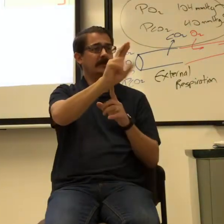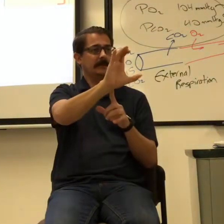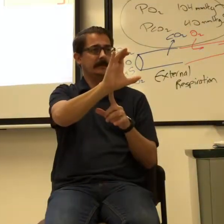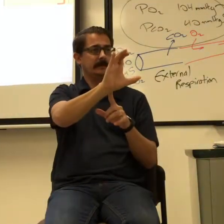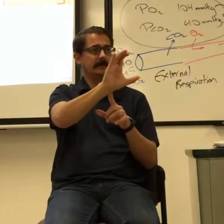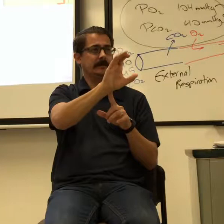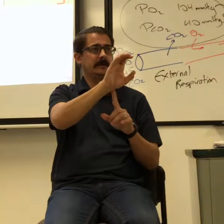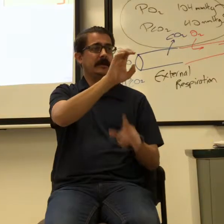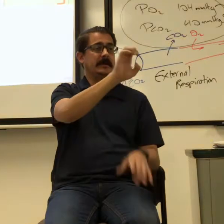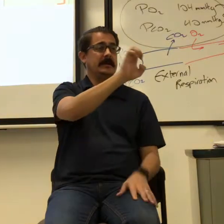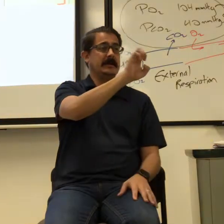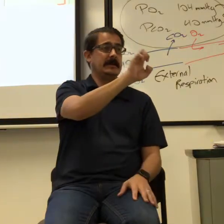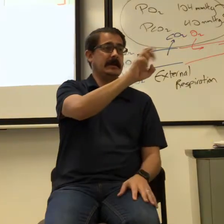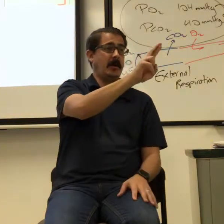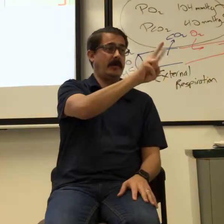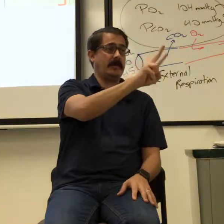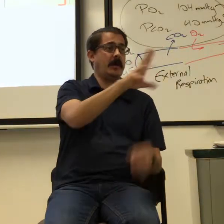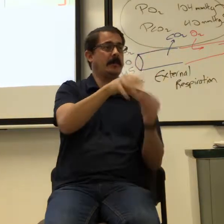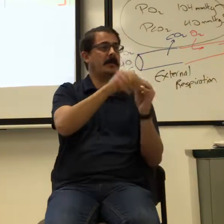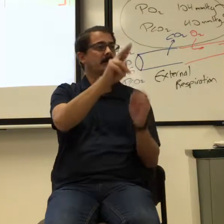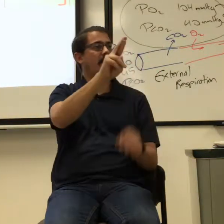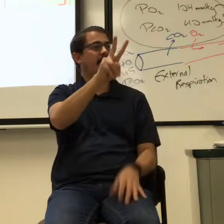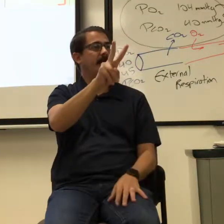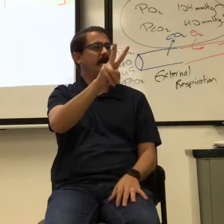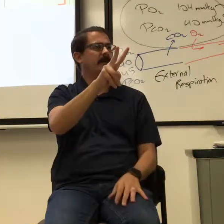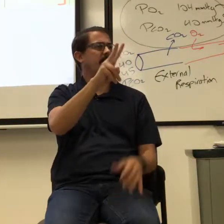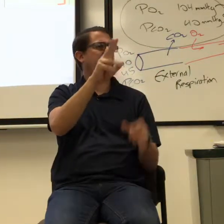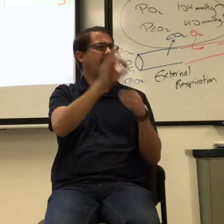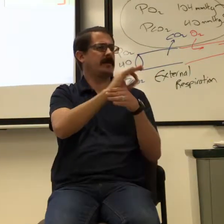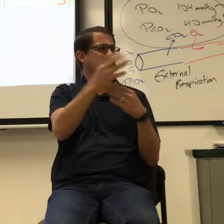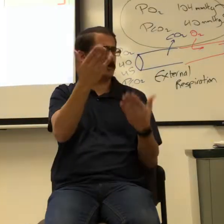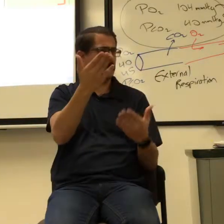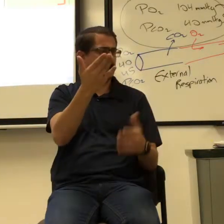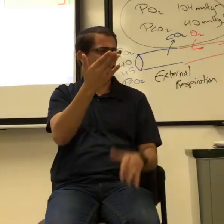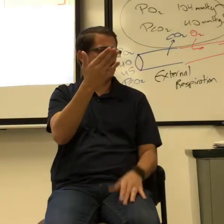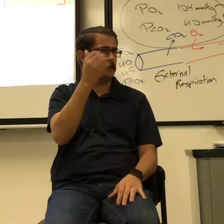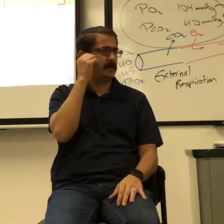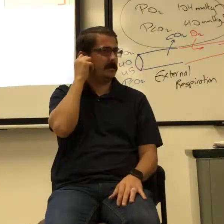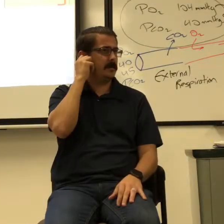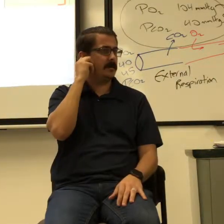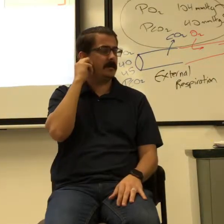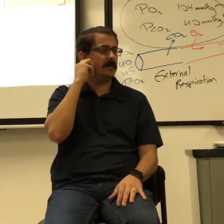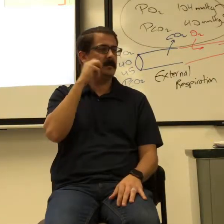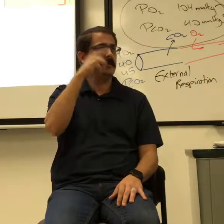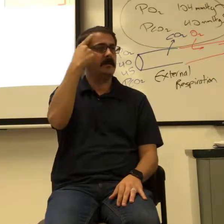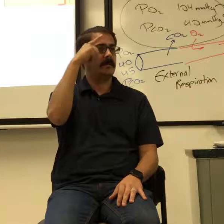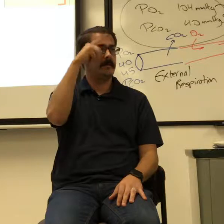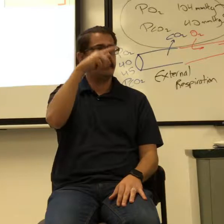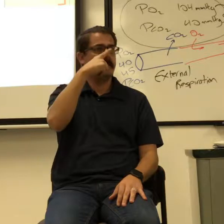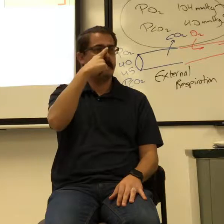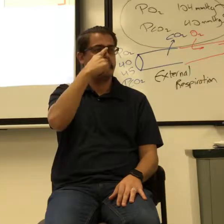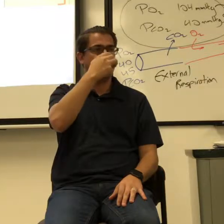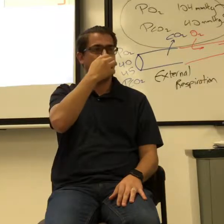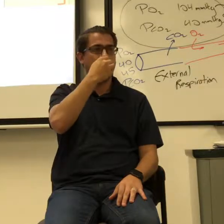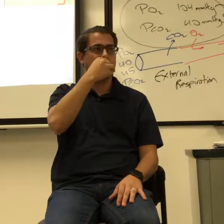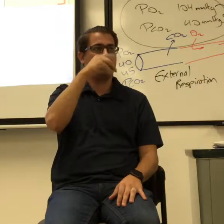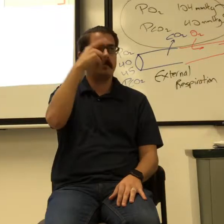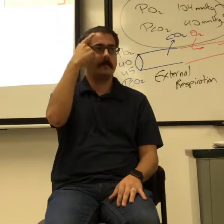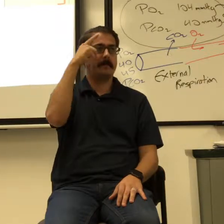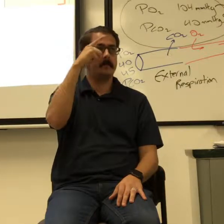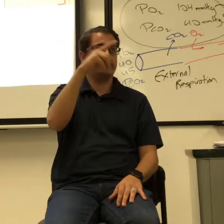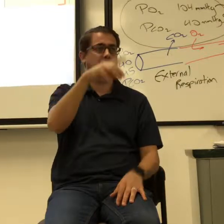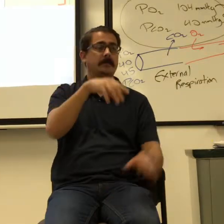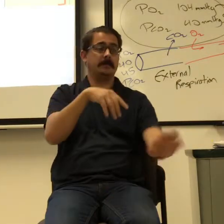it's ERV plus RV. But what's its function? Its function is shown here. So note this slide.